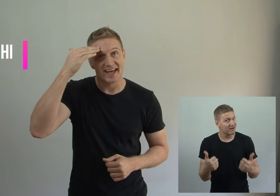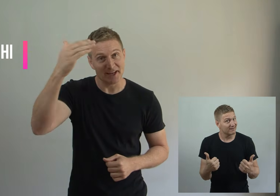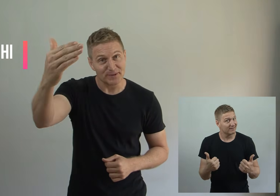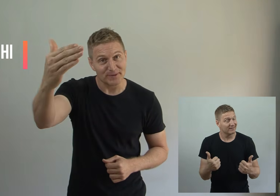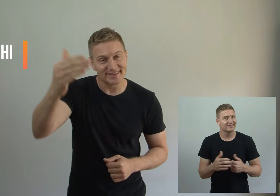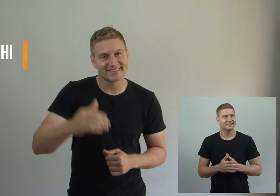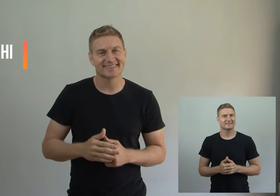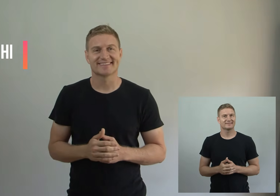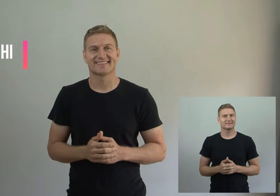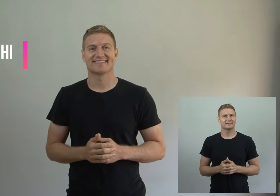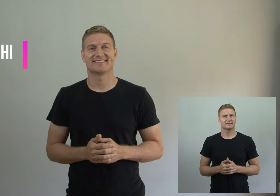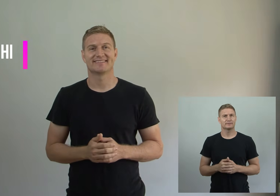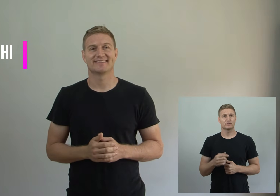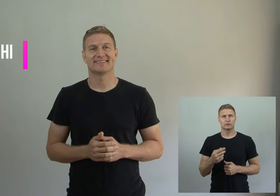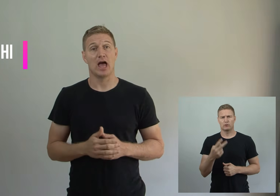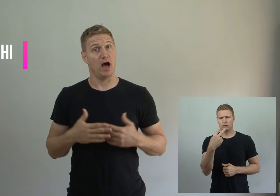hello.